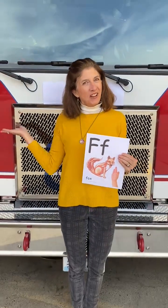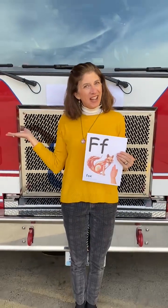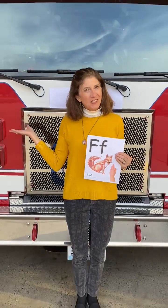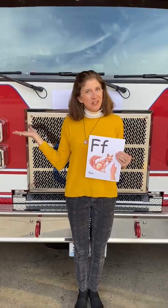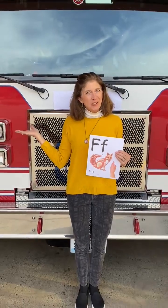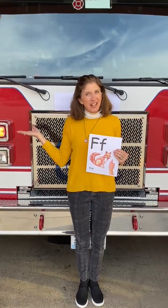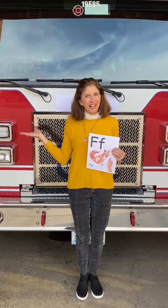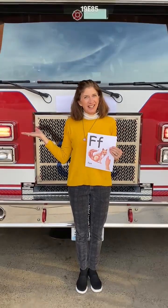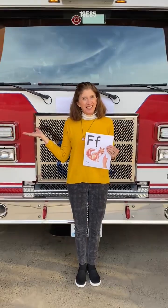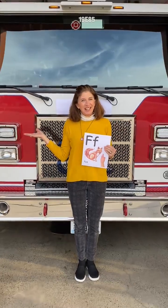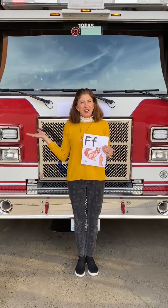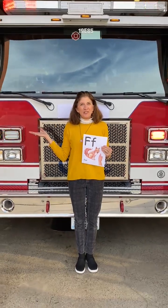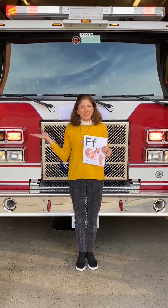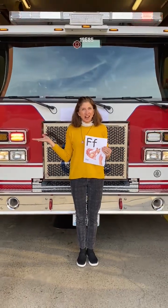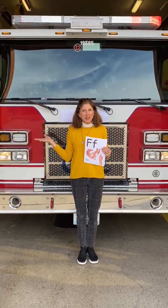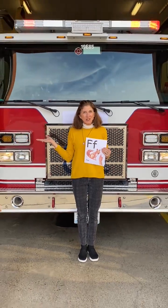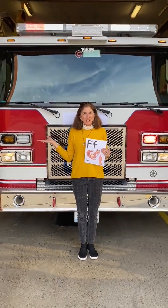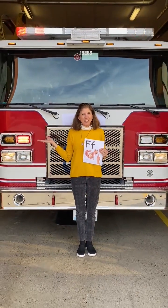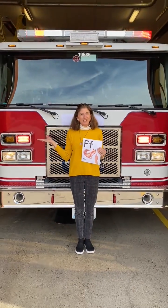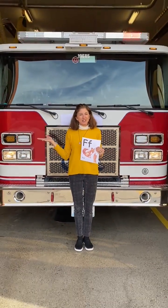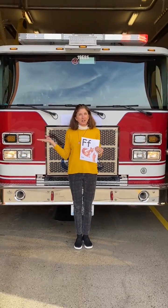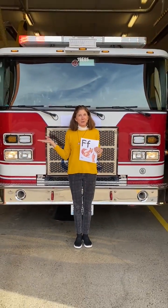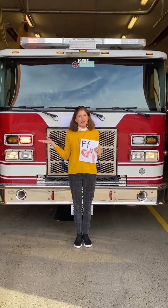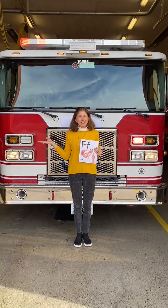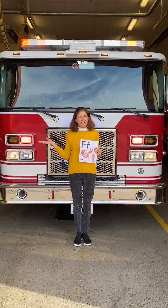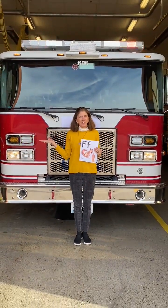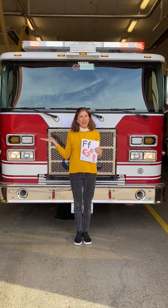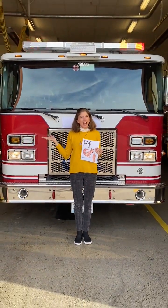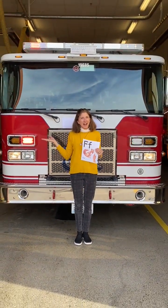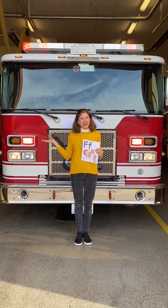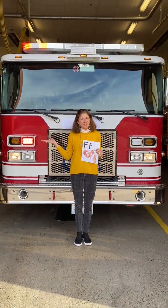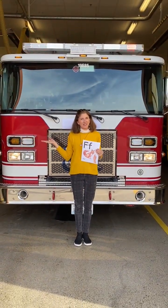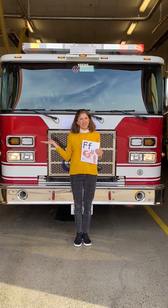Fire truck. Fire truck starts with the letter F.